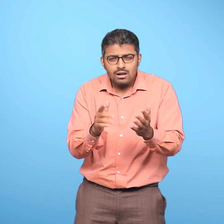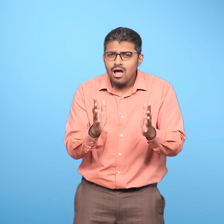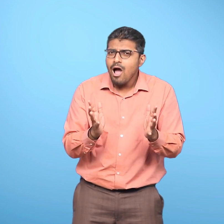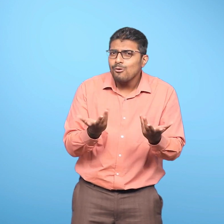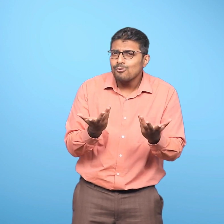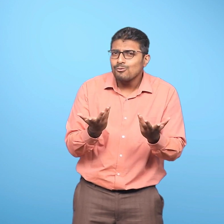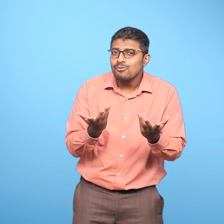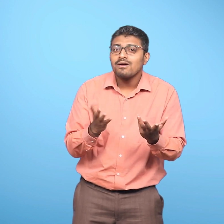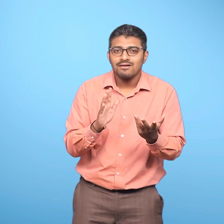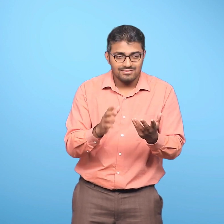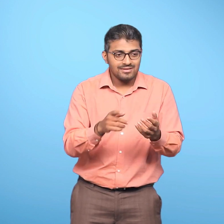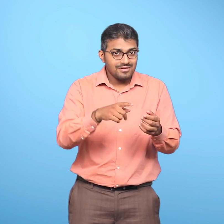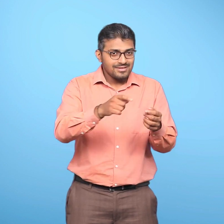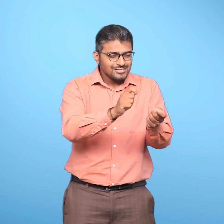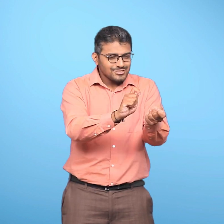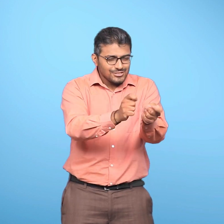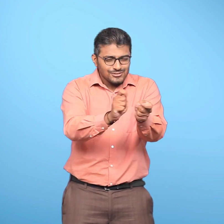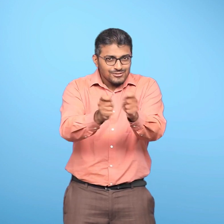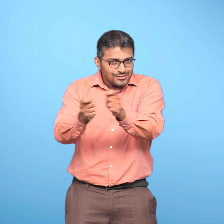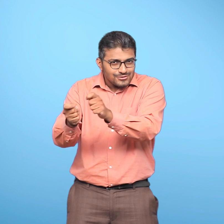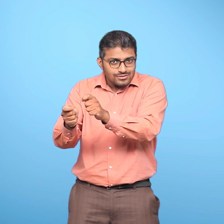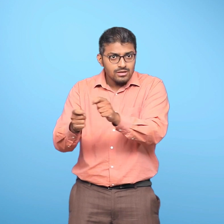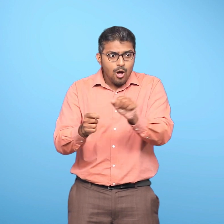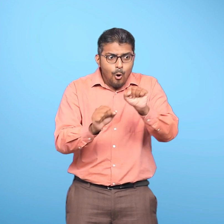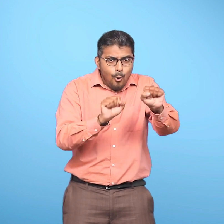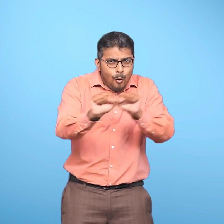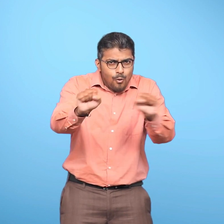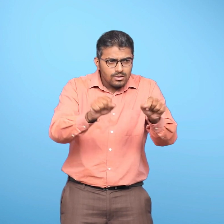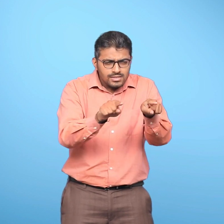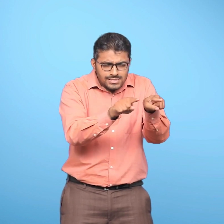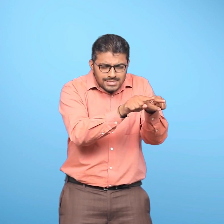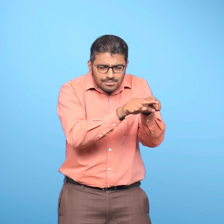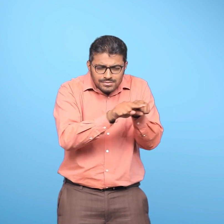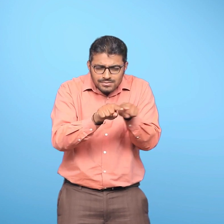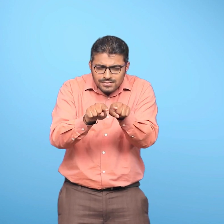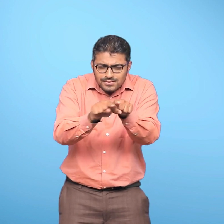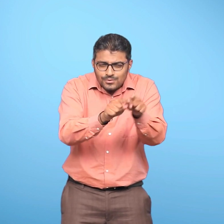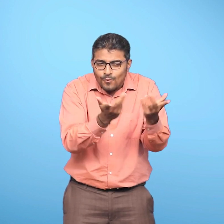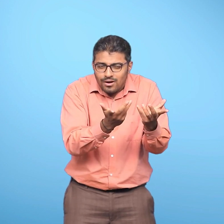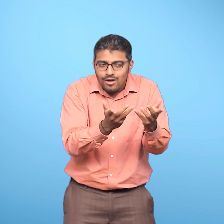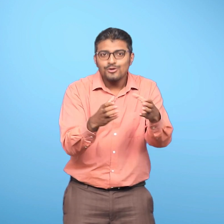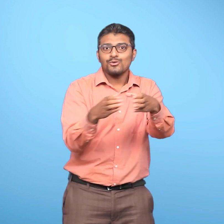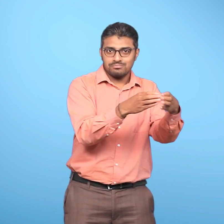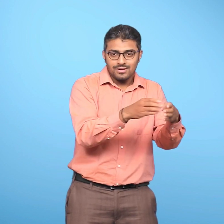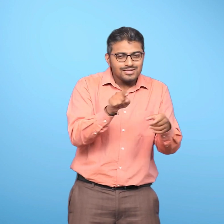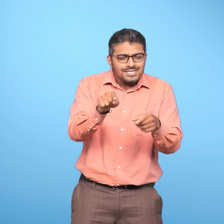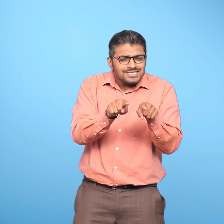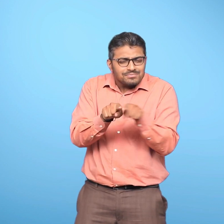How can we group various changes? It might help if we find some similarities between them.